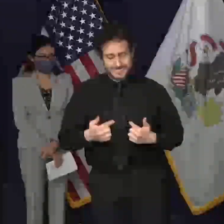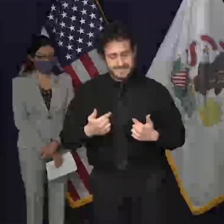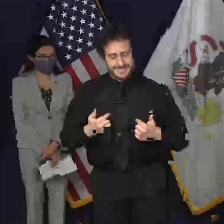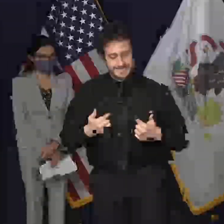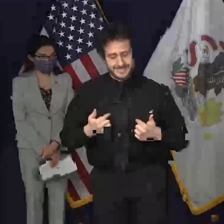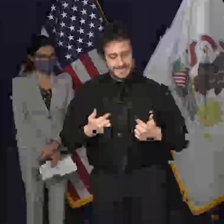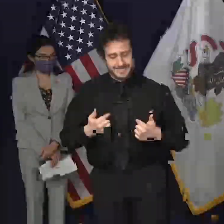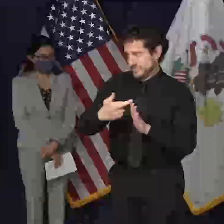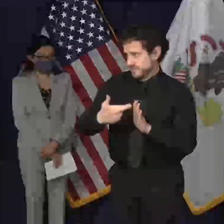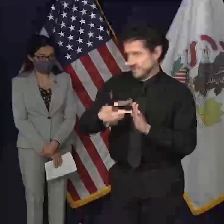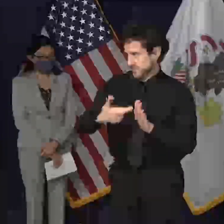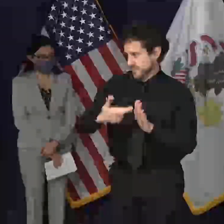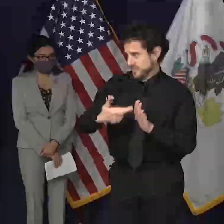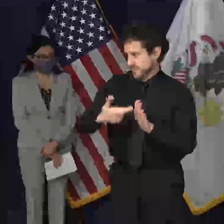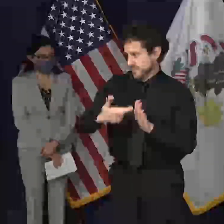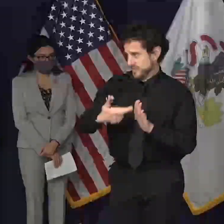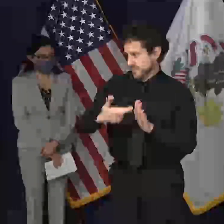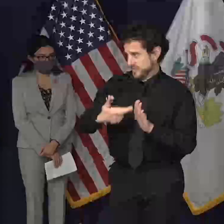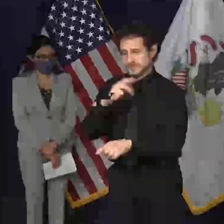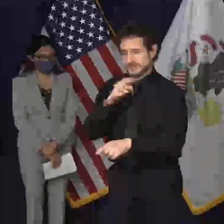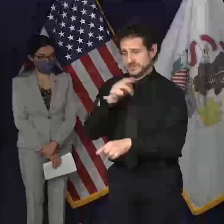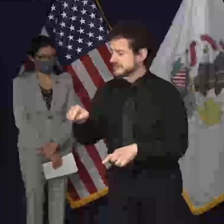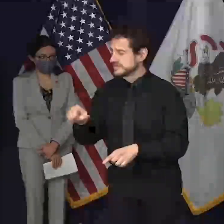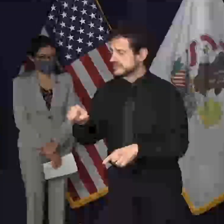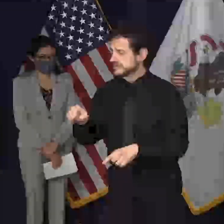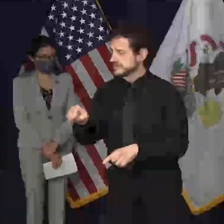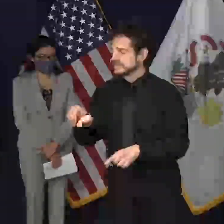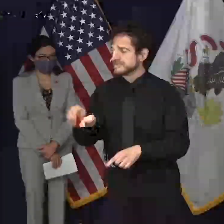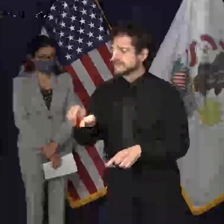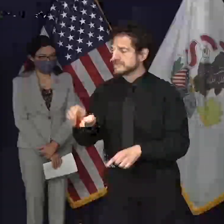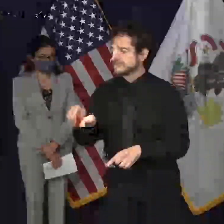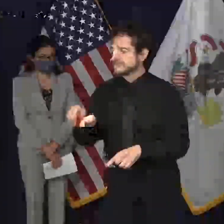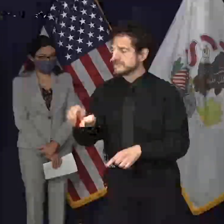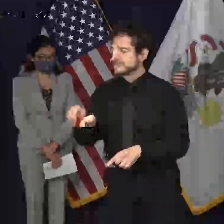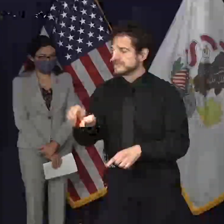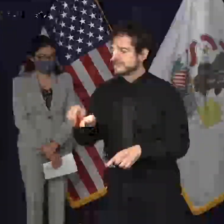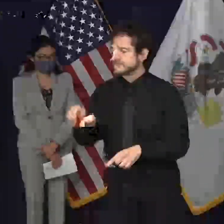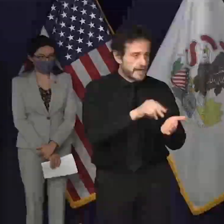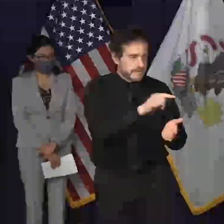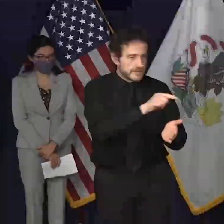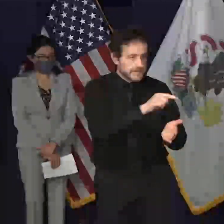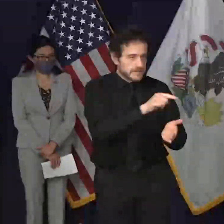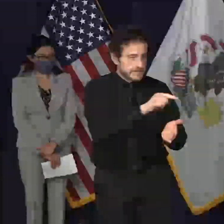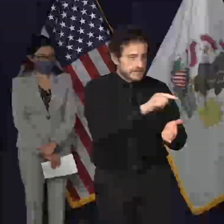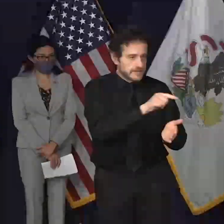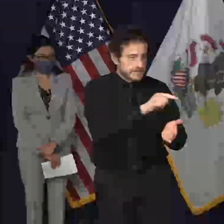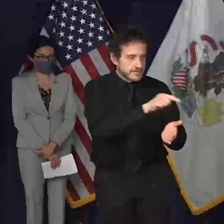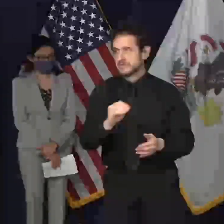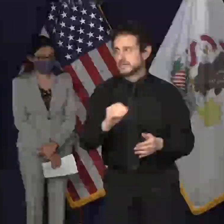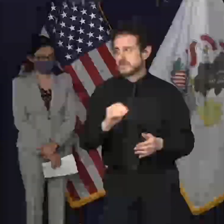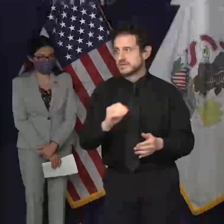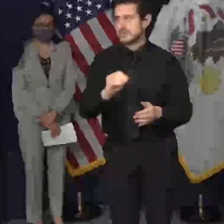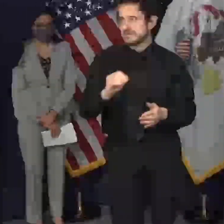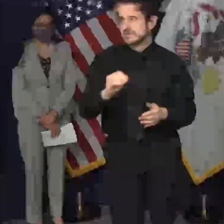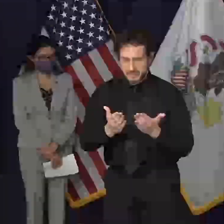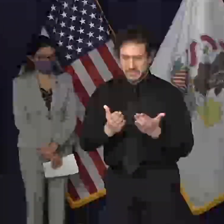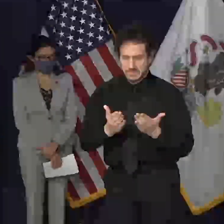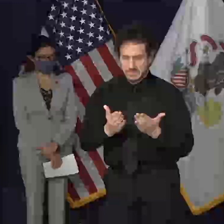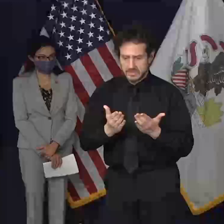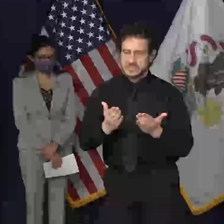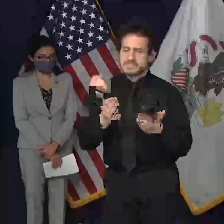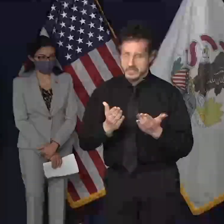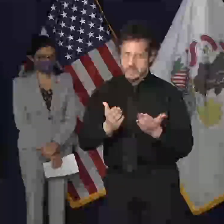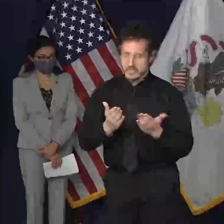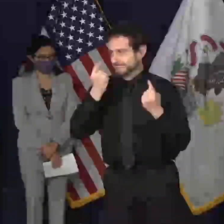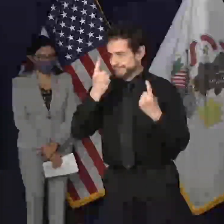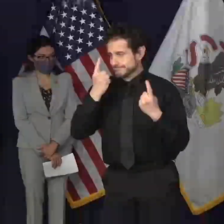for restaurants and bars. It is doctors and epidemiologists that I'm listening to. And indeed, as many